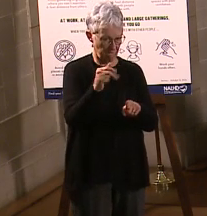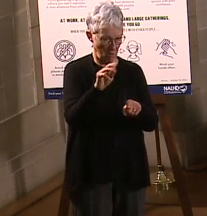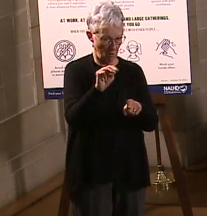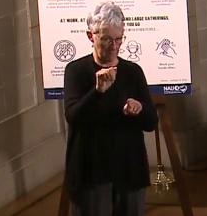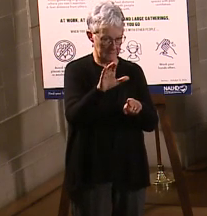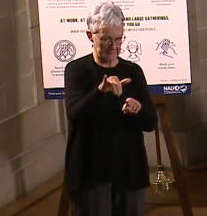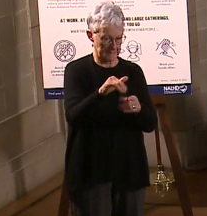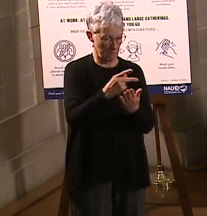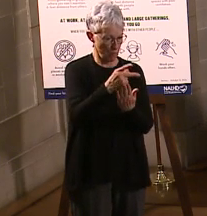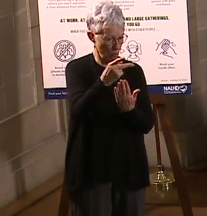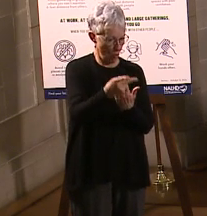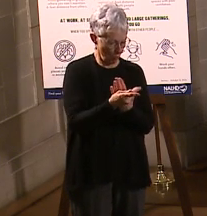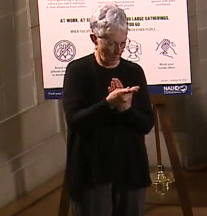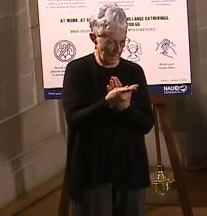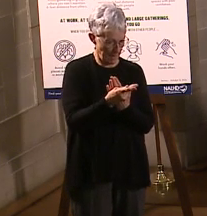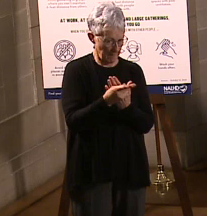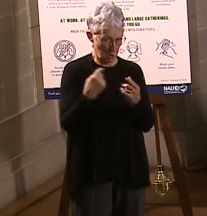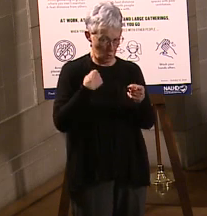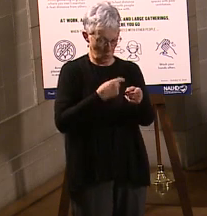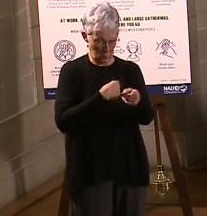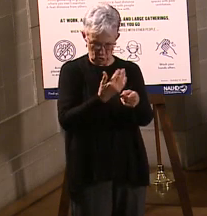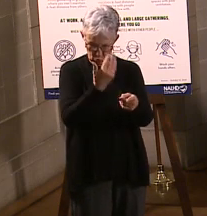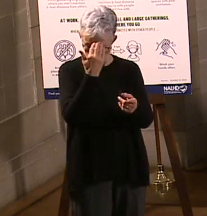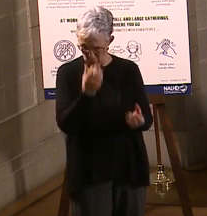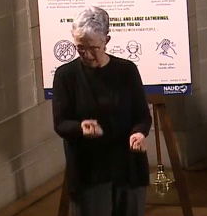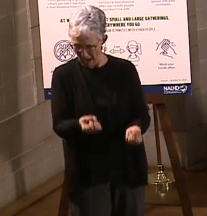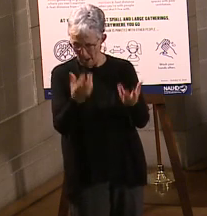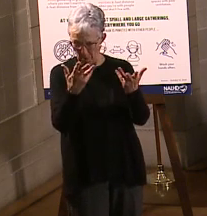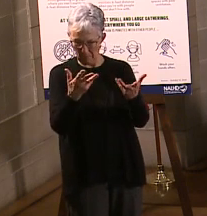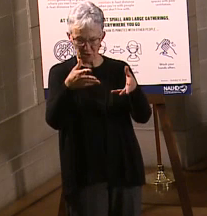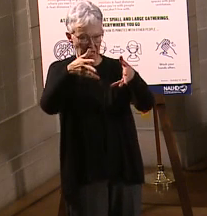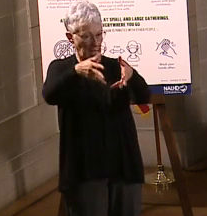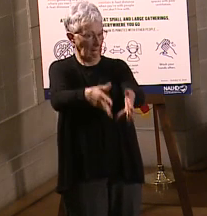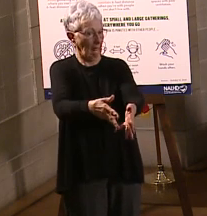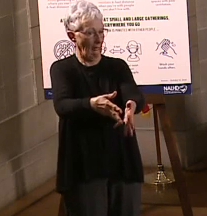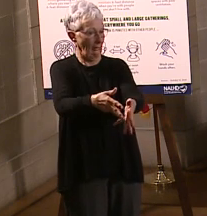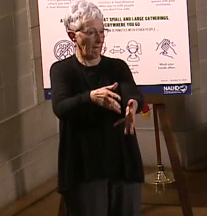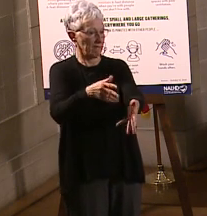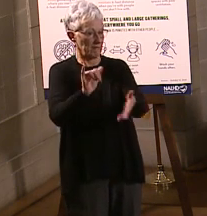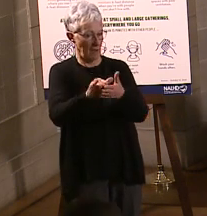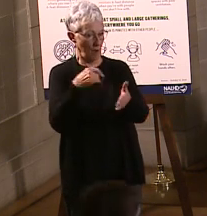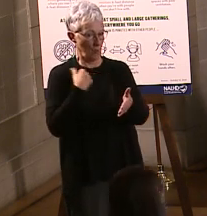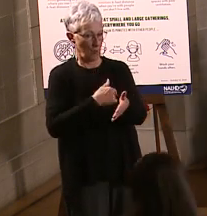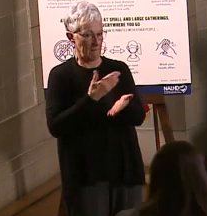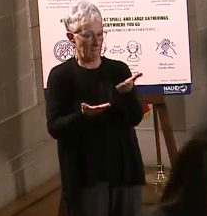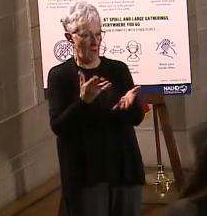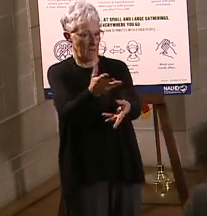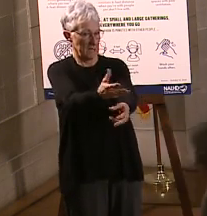that is? Angie, think, from CVS, do you want to come up here and just address that, Angie? Yep. So, Angie's just going come up here and address that.